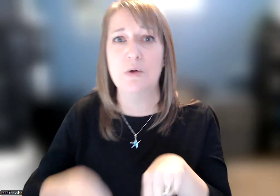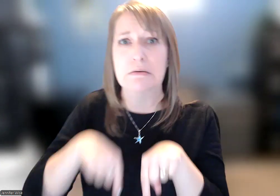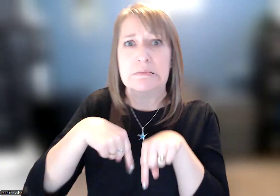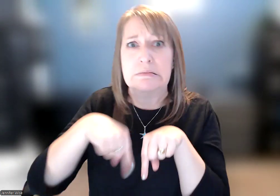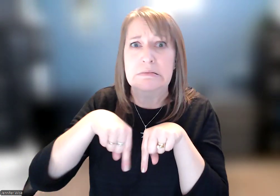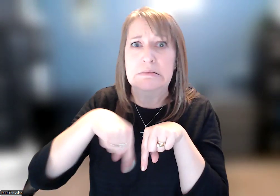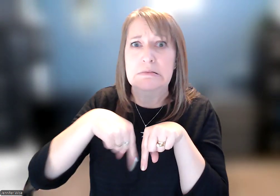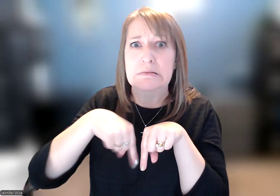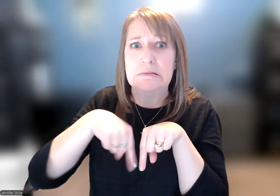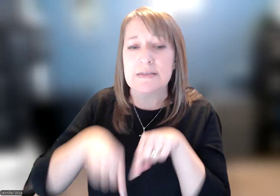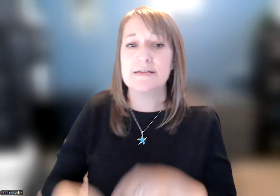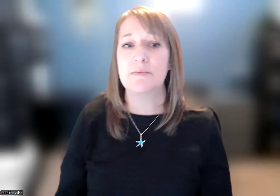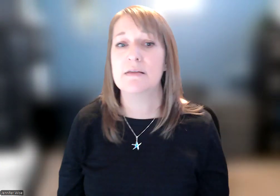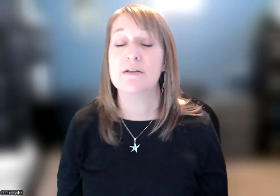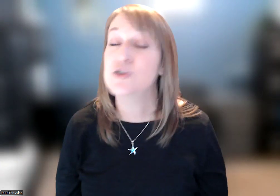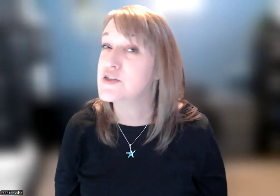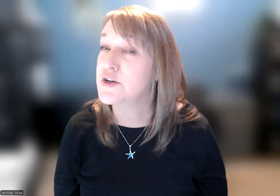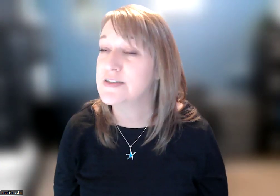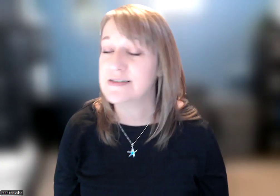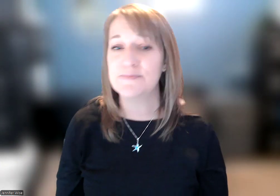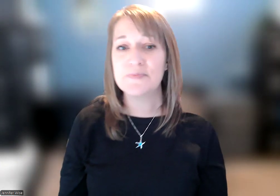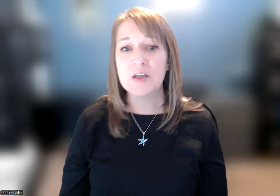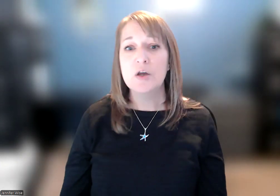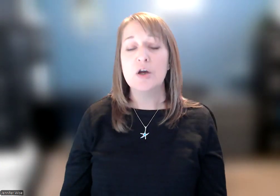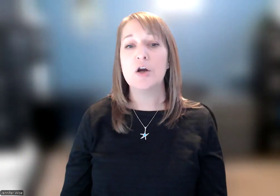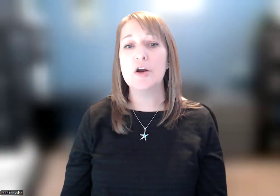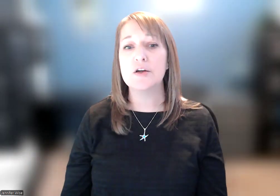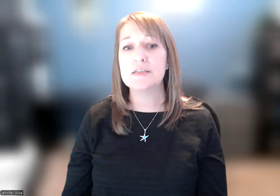want. Something that looks nervous. Hurt